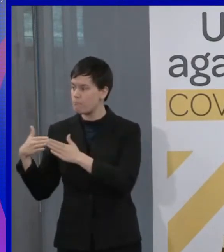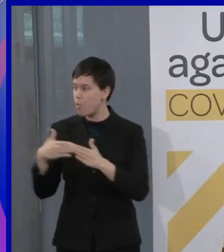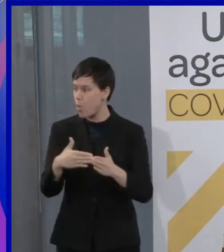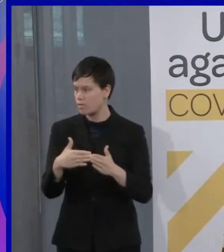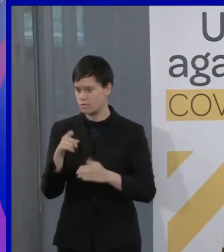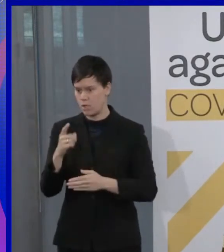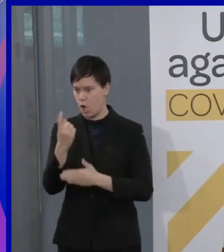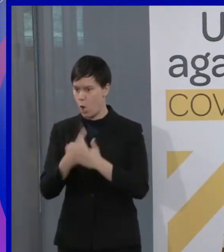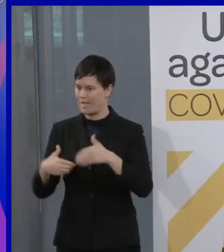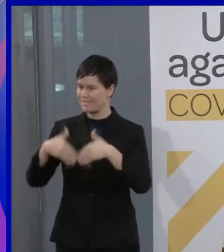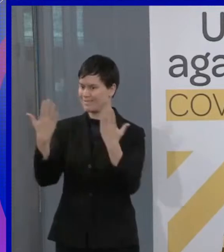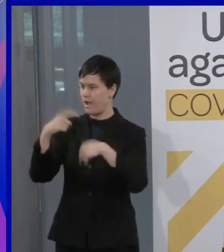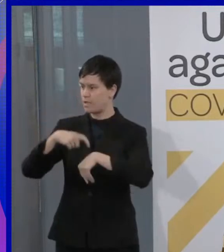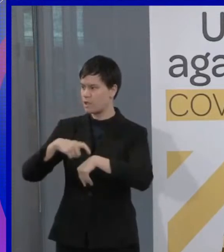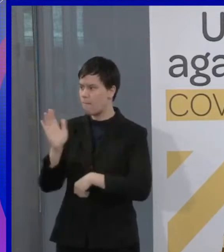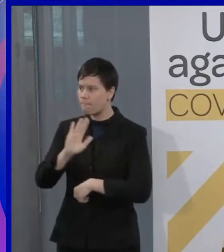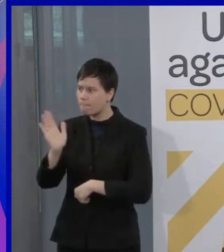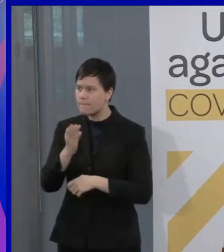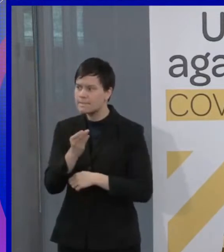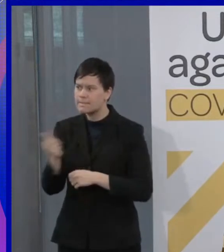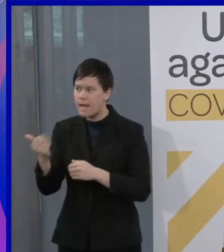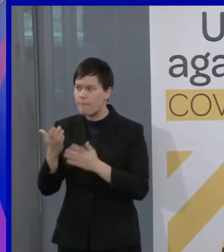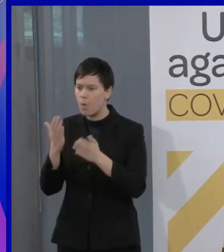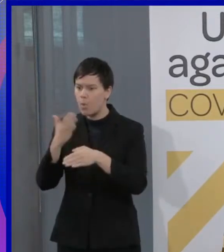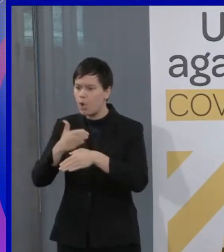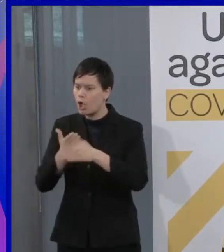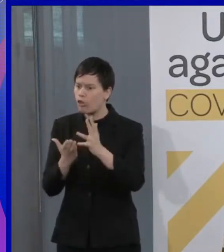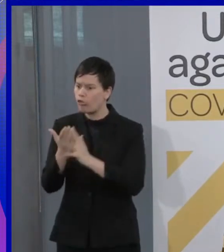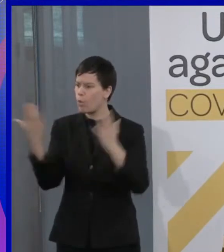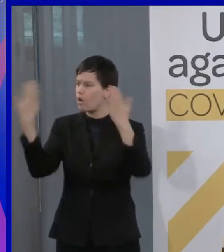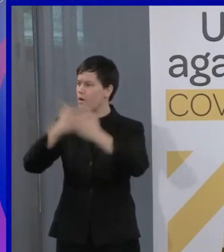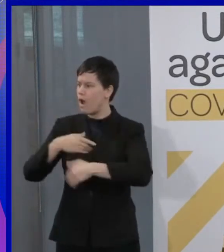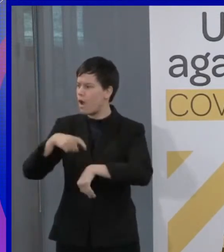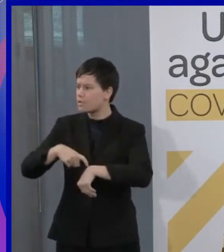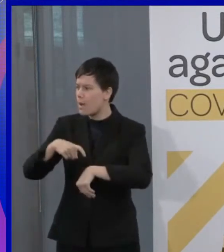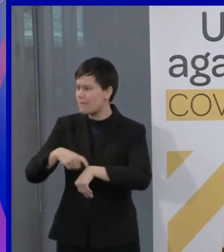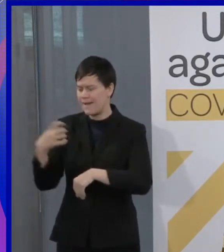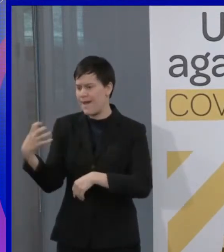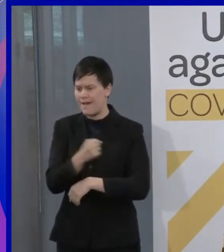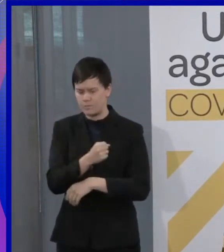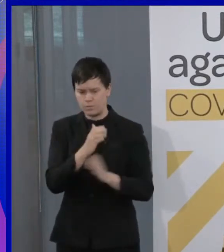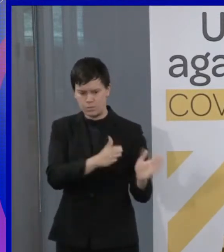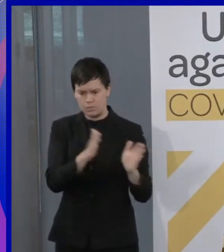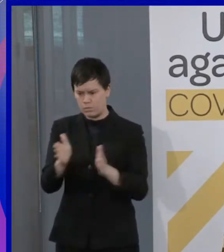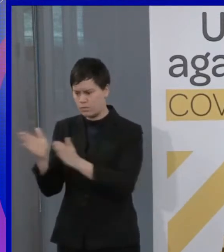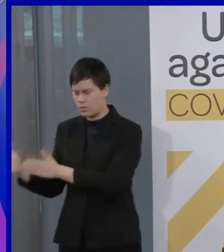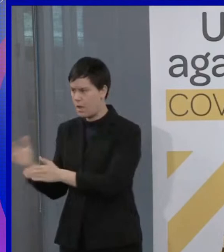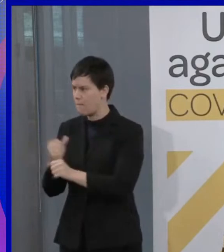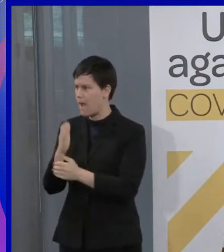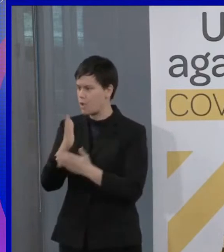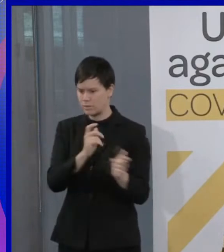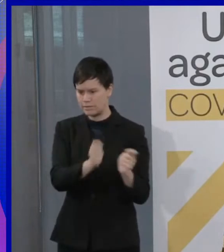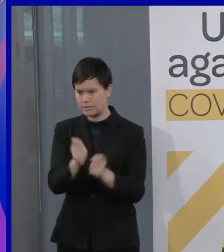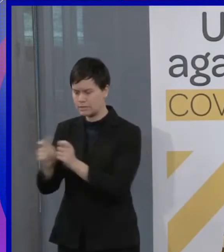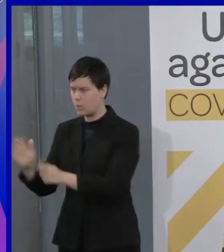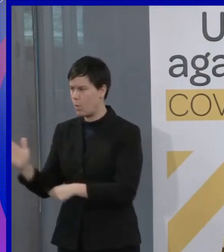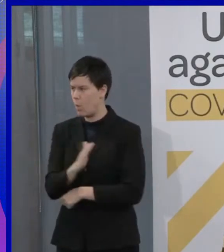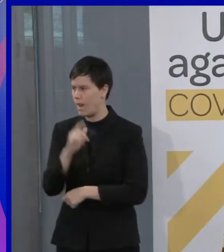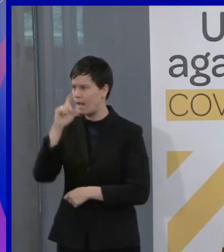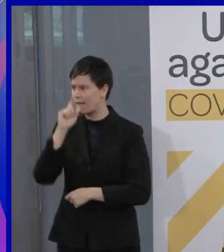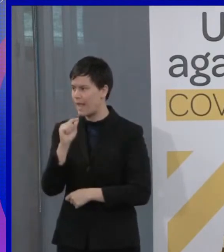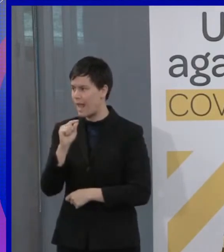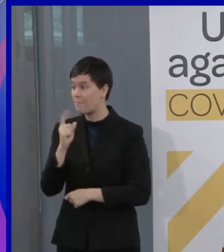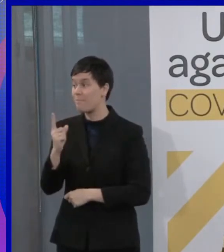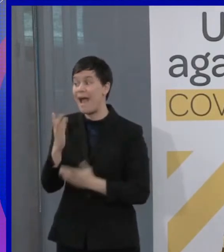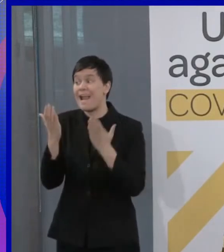again, some of that testing we know was happening with general practices, not necessarily at the facilities. It's only now that we have got coding